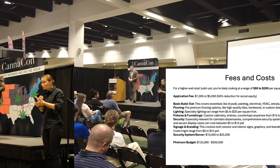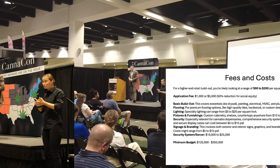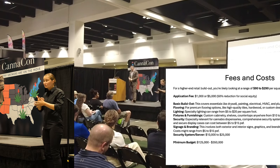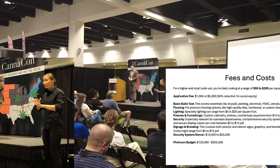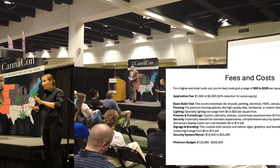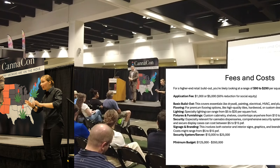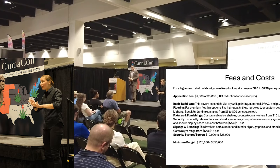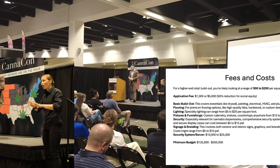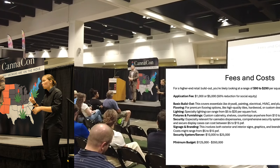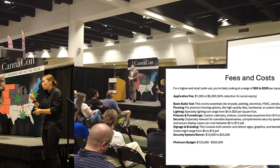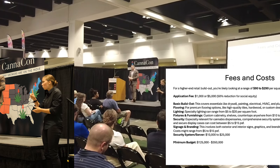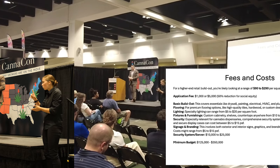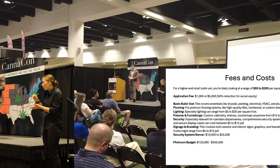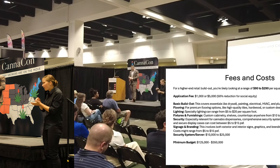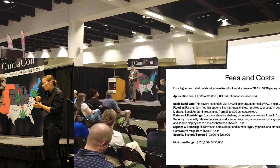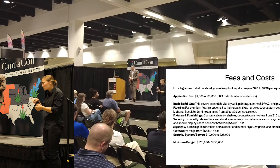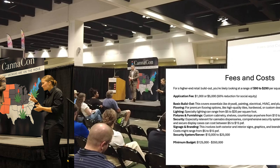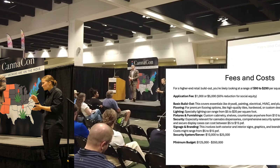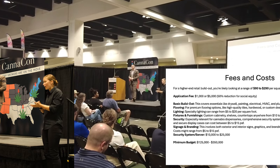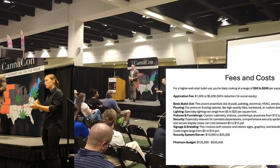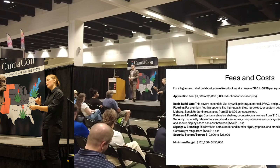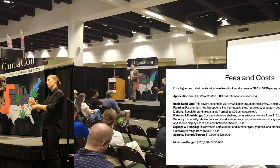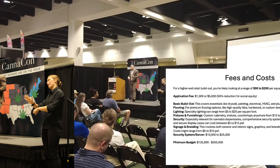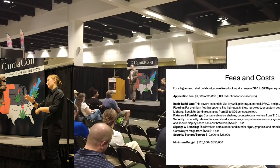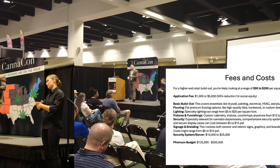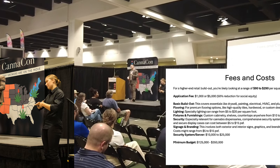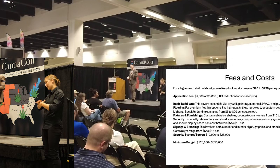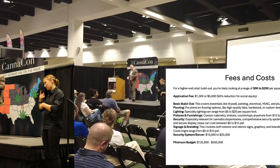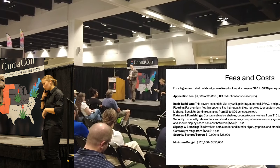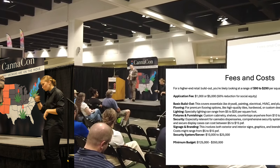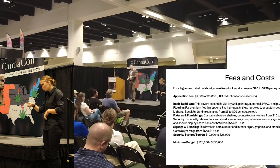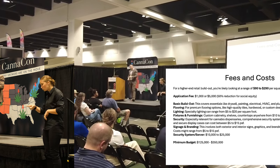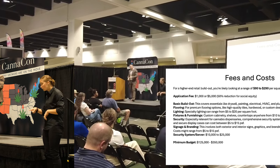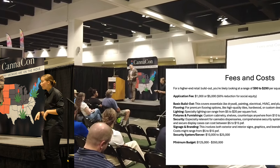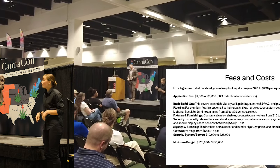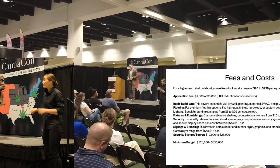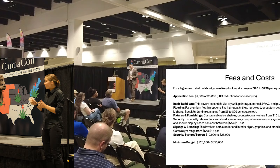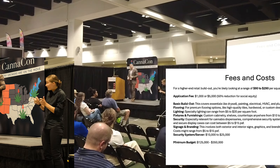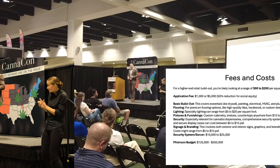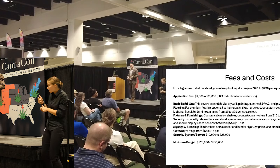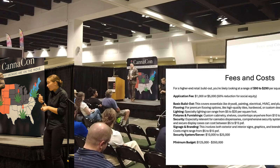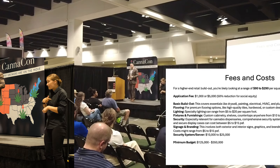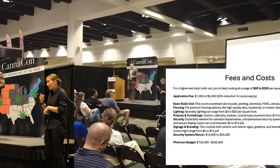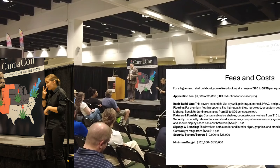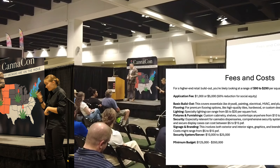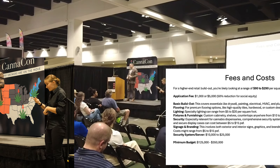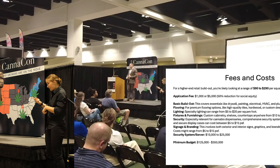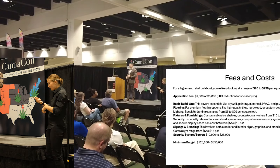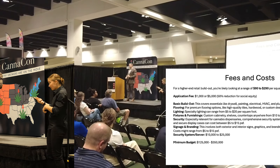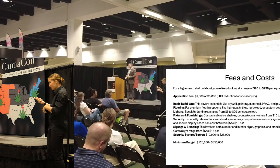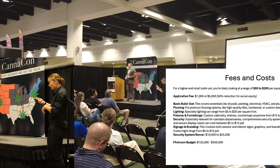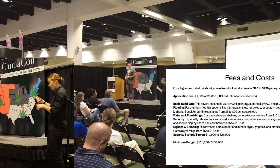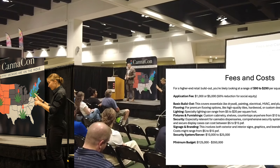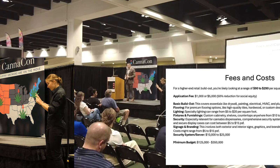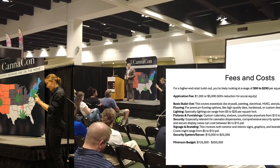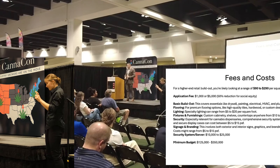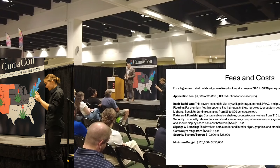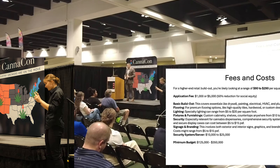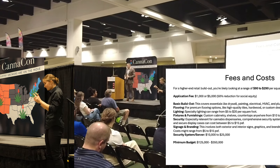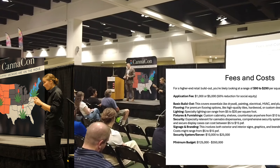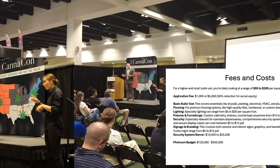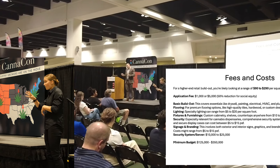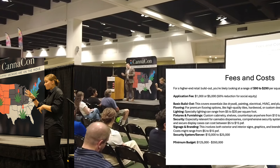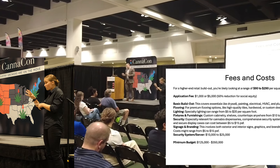would say 1,000 to 2,000 square feet is gonna be plenty of room. The smallest one I've ever done and licensed was 450 square